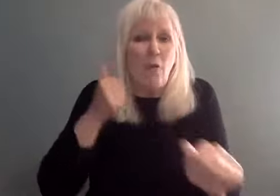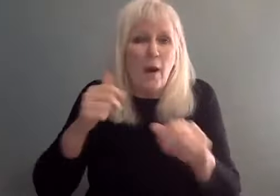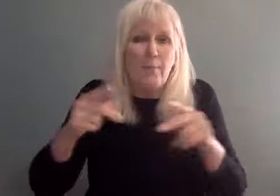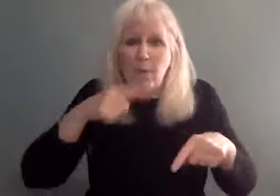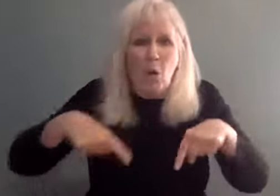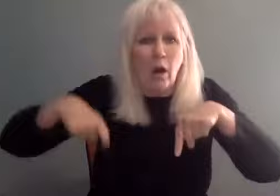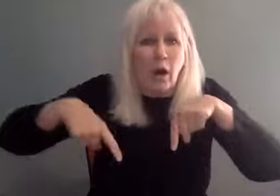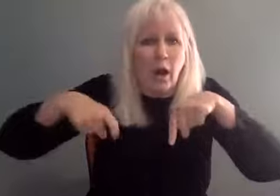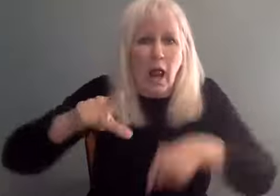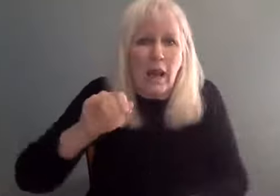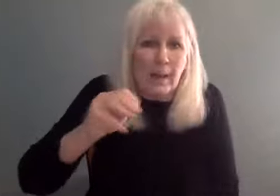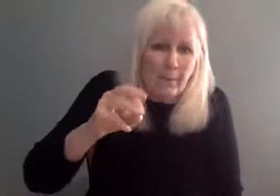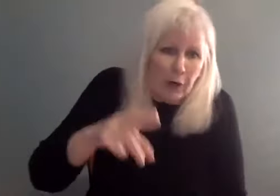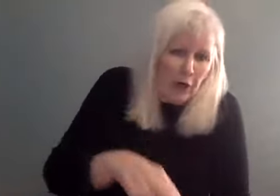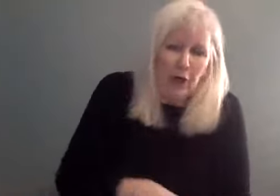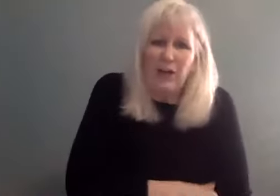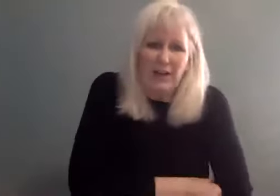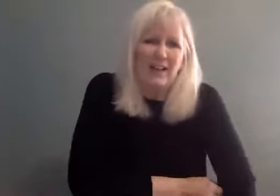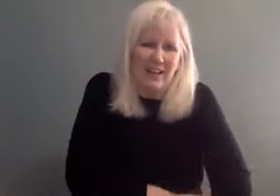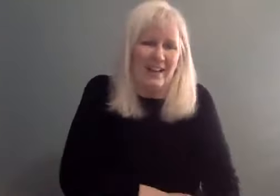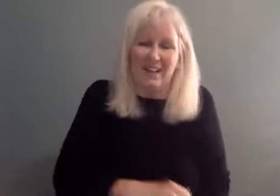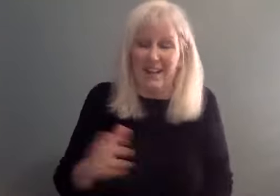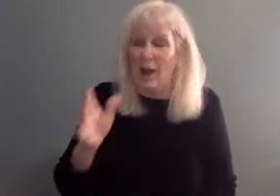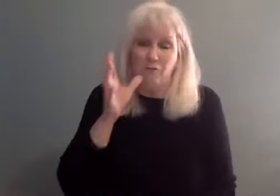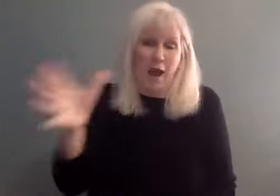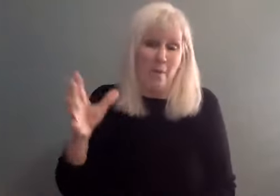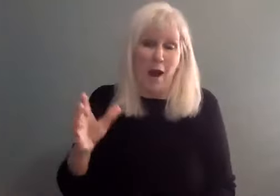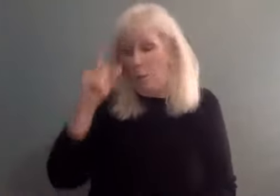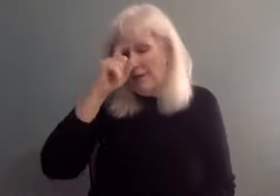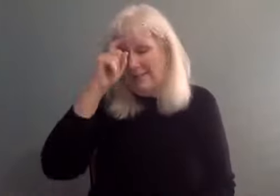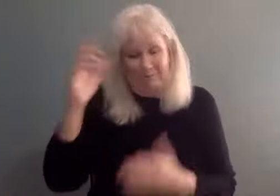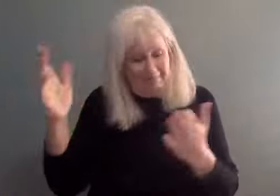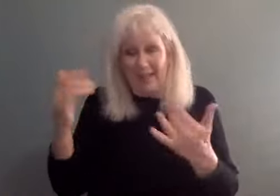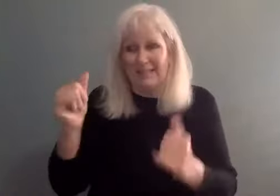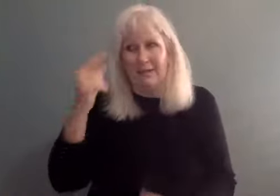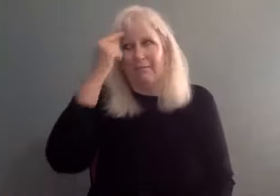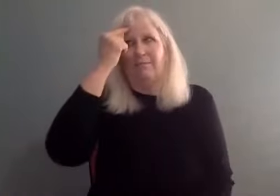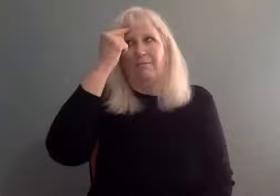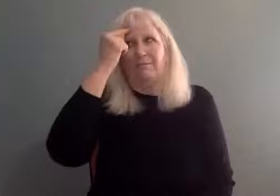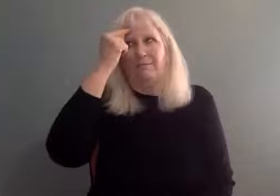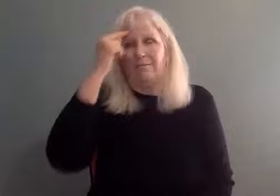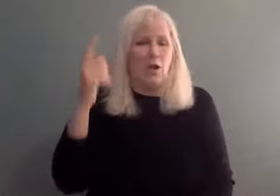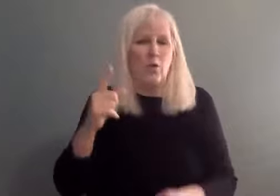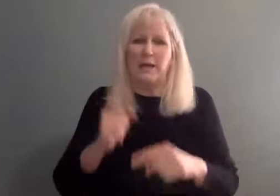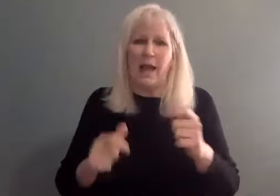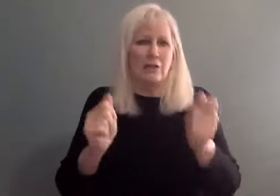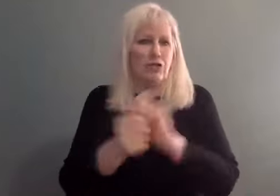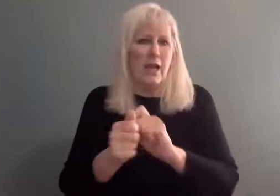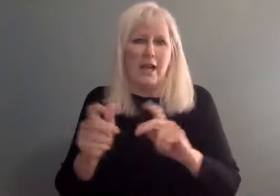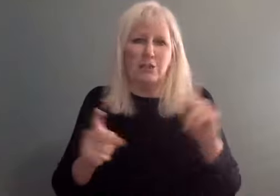was a piece of Grandma information. To this day, I don't try to convince the limpers of anything different. I just